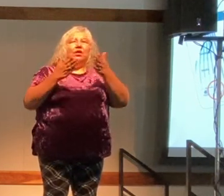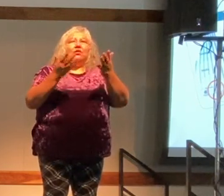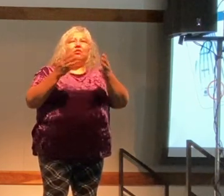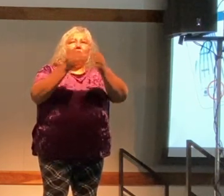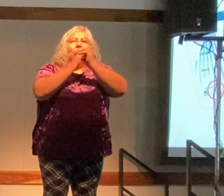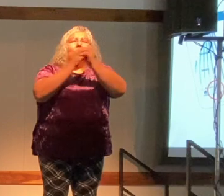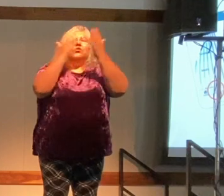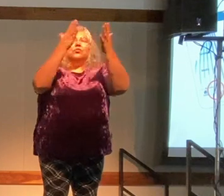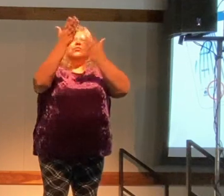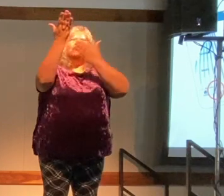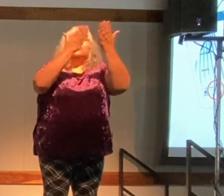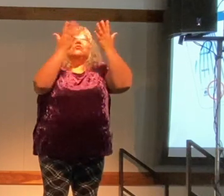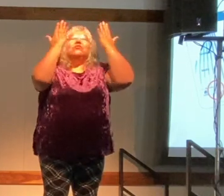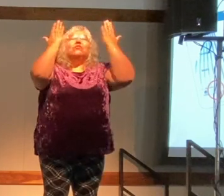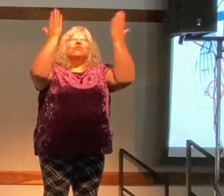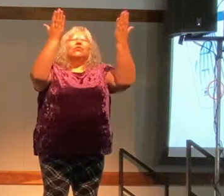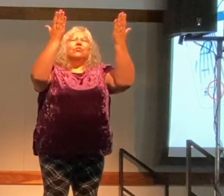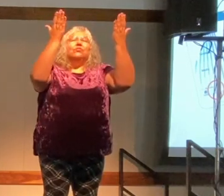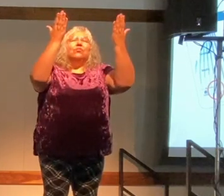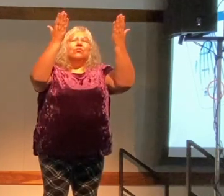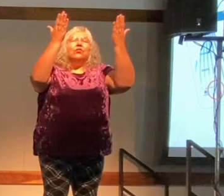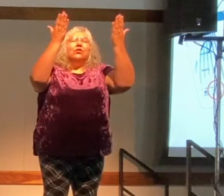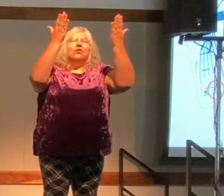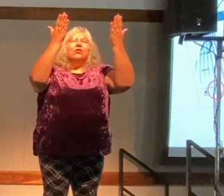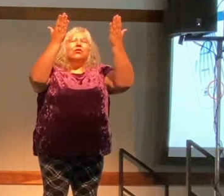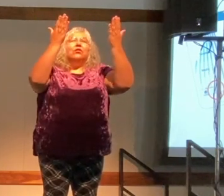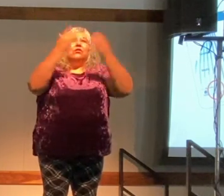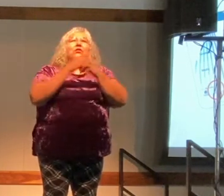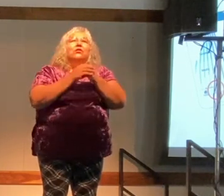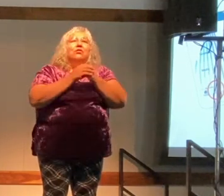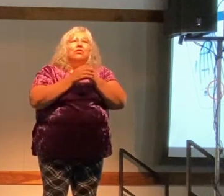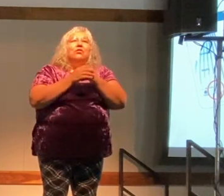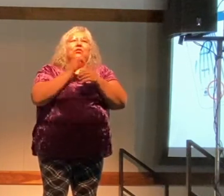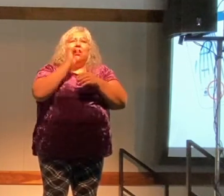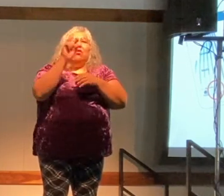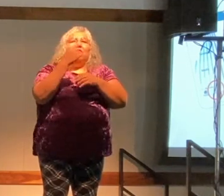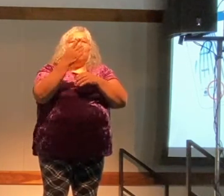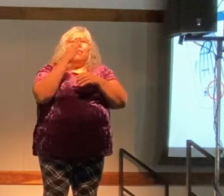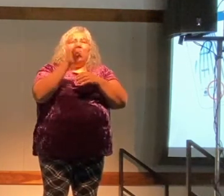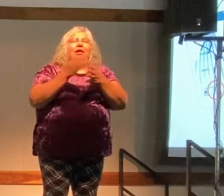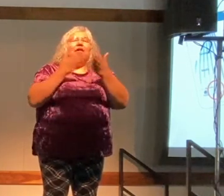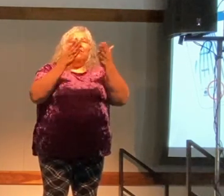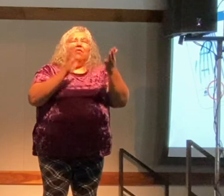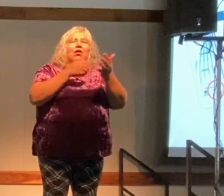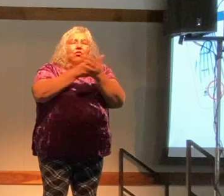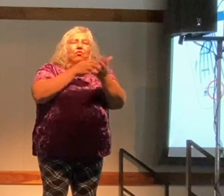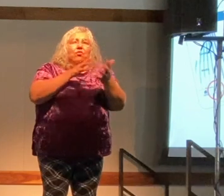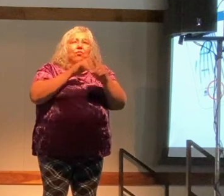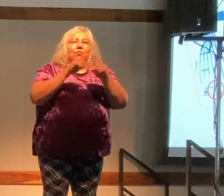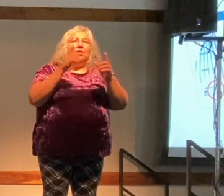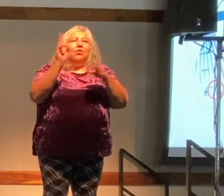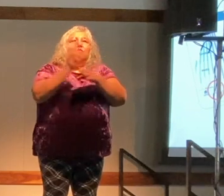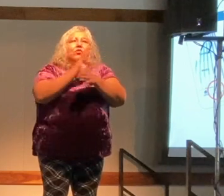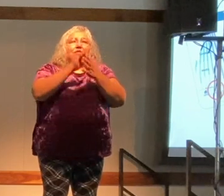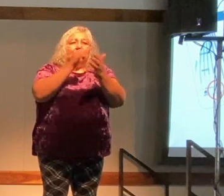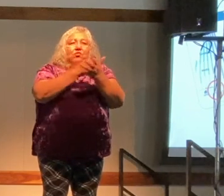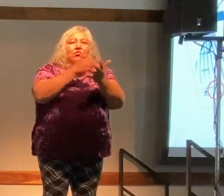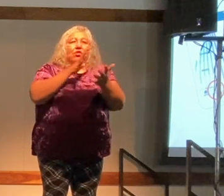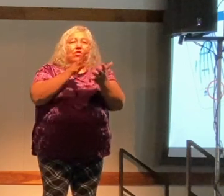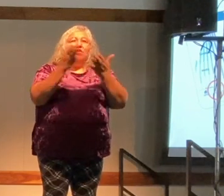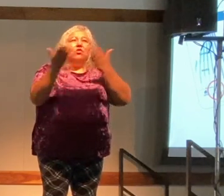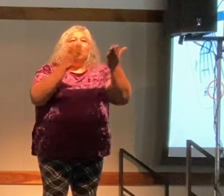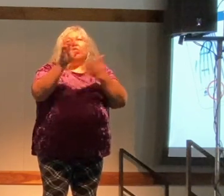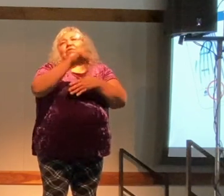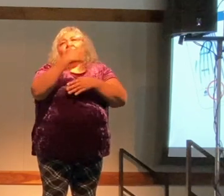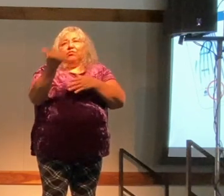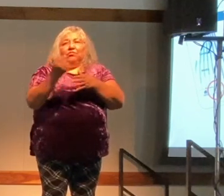you, not only by giving our treasure, but also using that treasure to serve